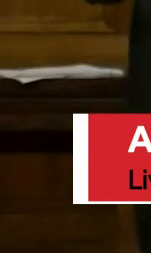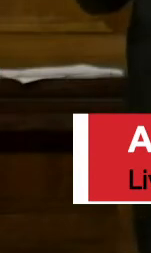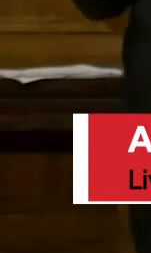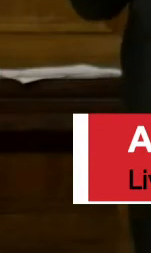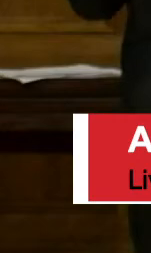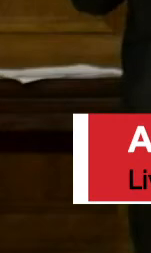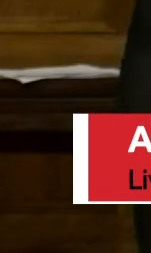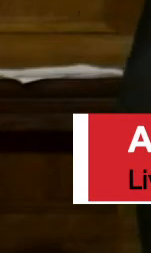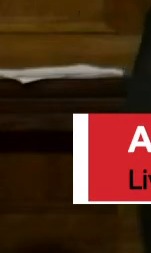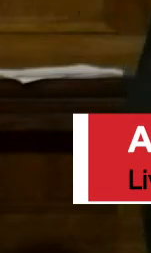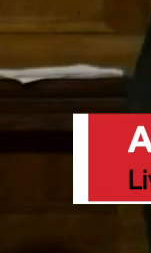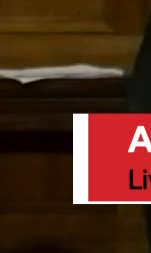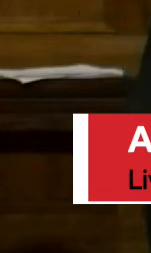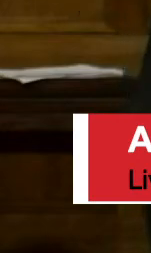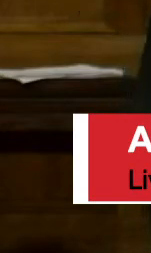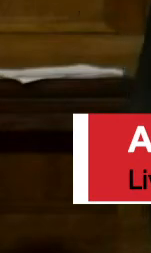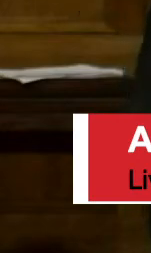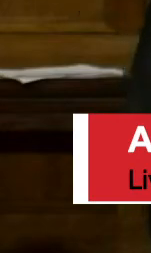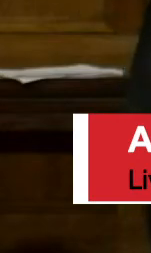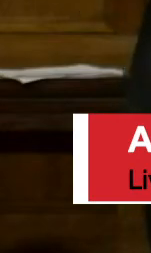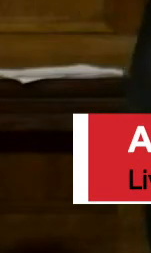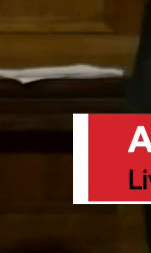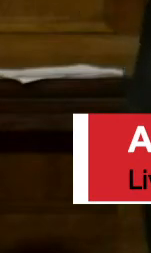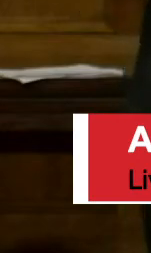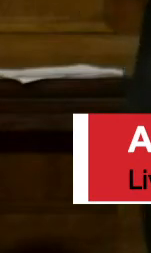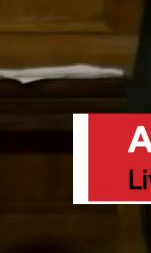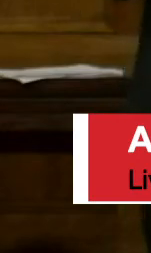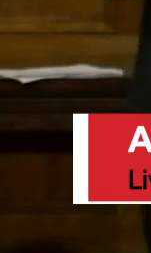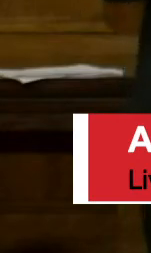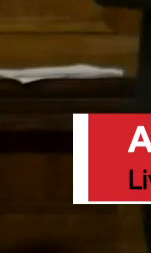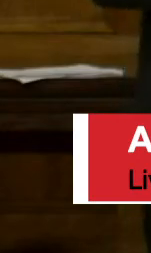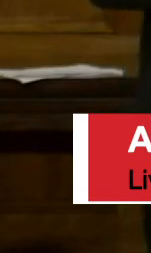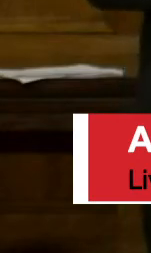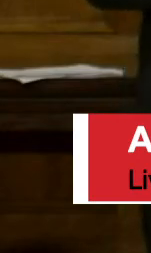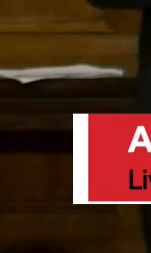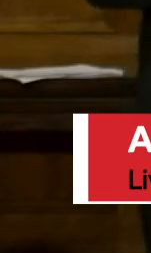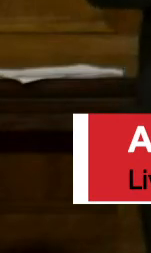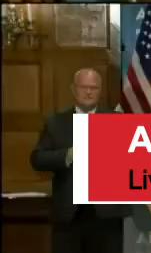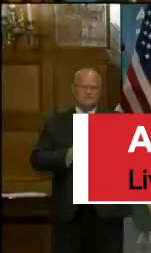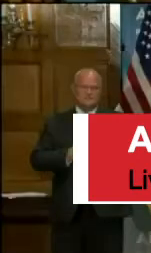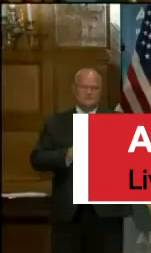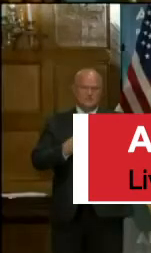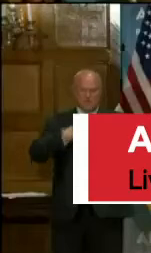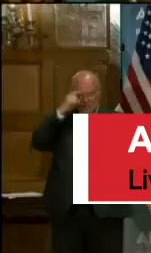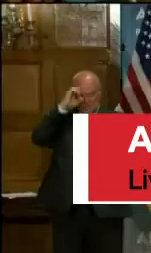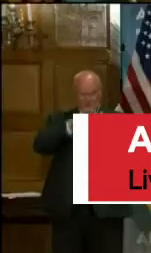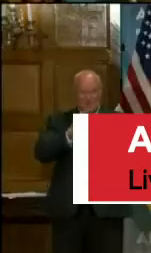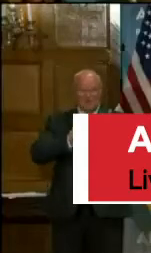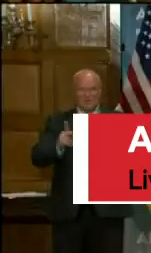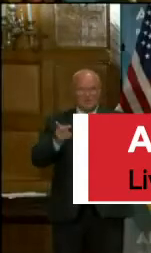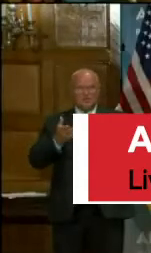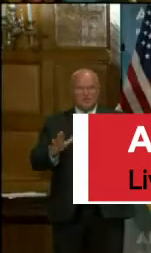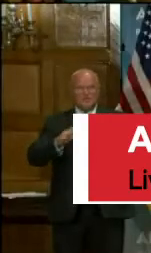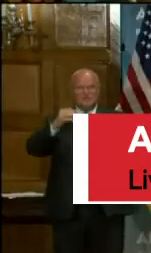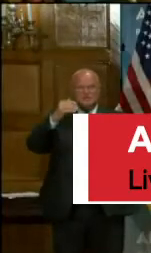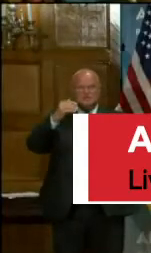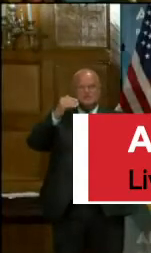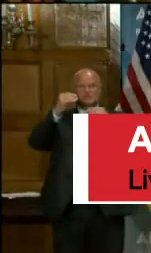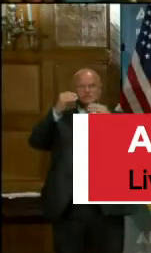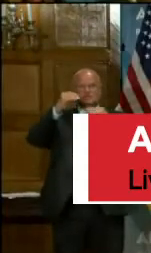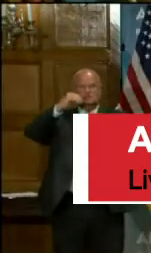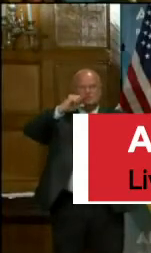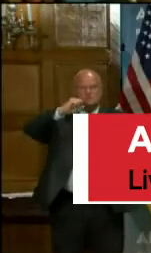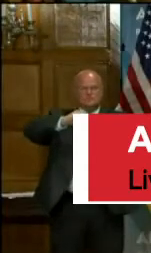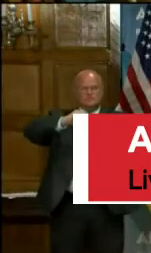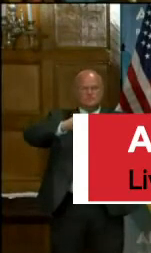might make adjustments depending upon what the data shows. Do you believe people are letting their guard down